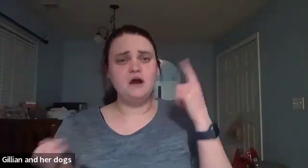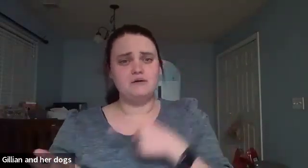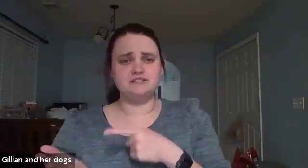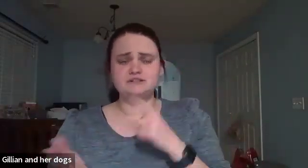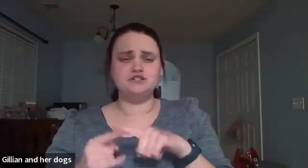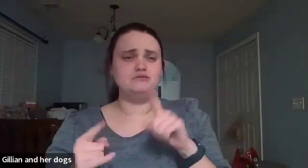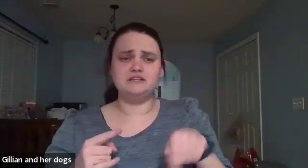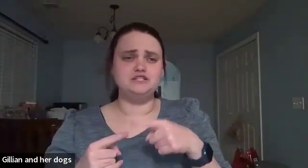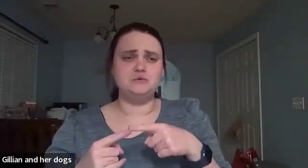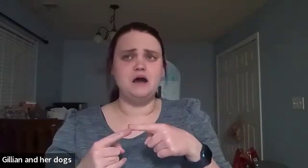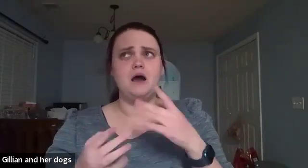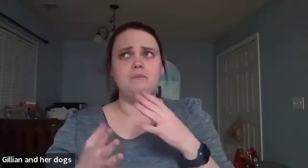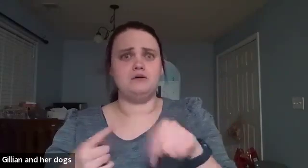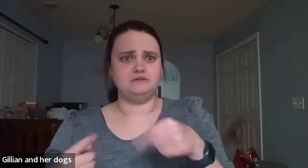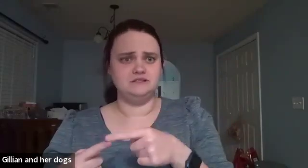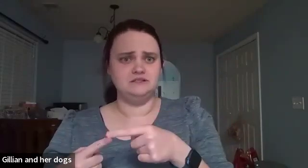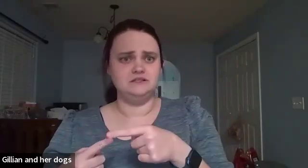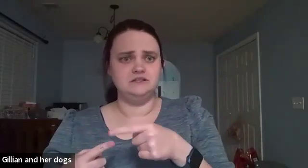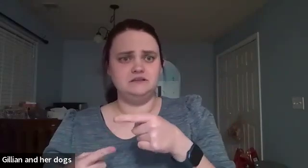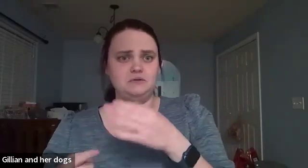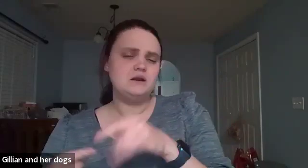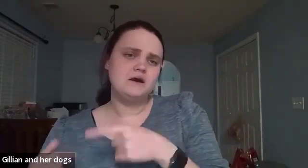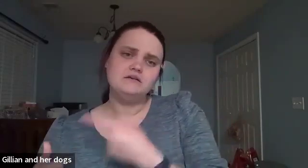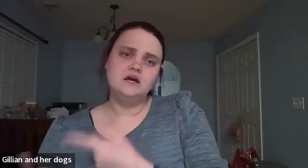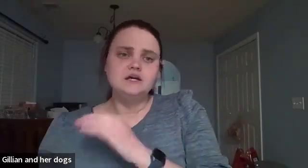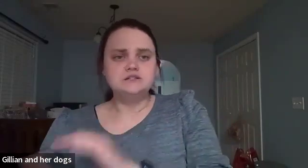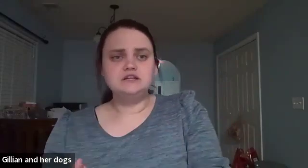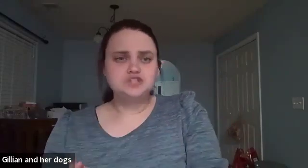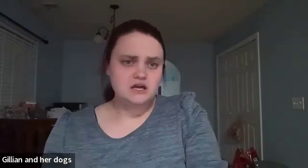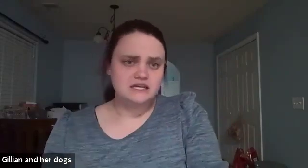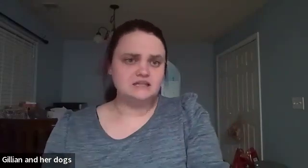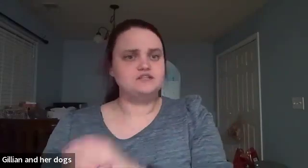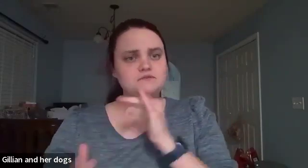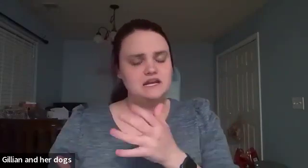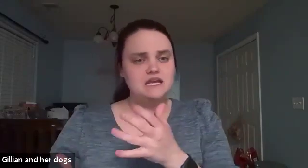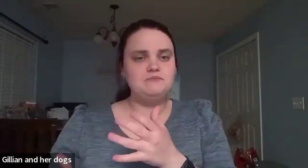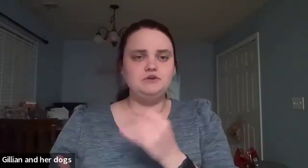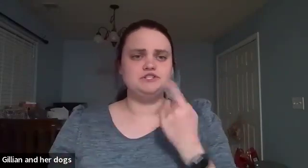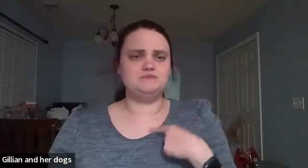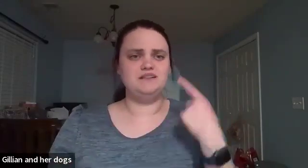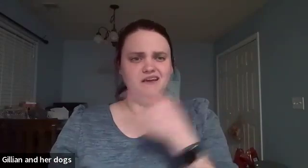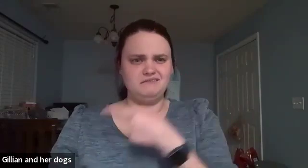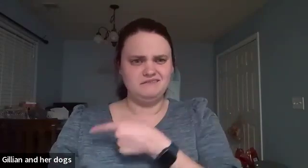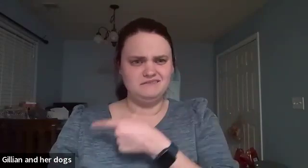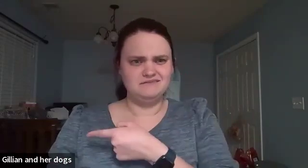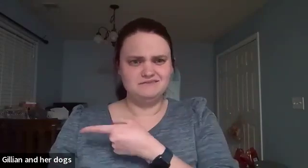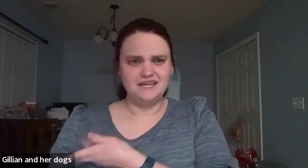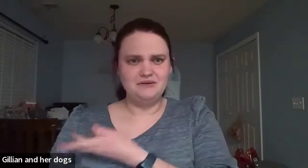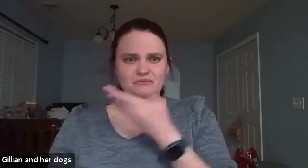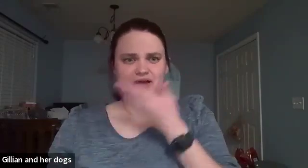how I would do is you don't really do what about, like, what about little Johnny? Don't forget him. You would just be like, him,